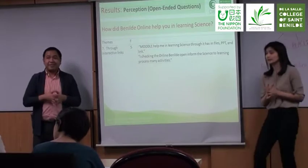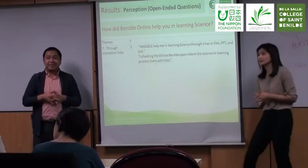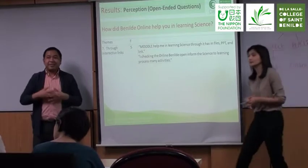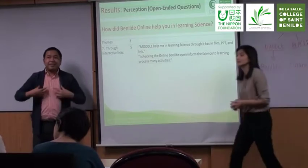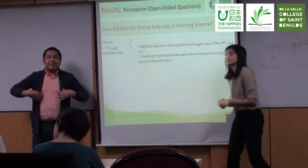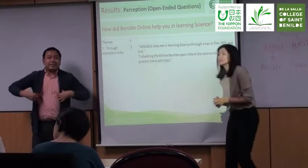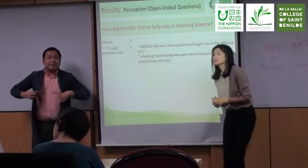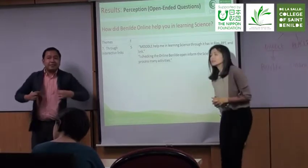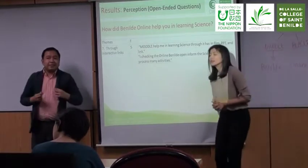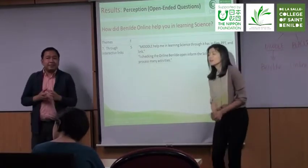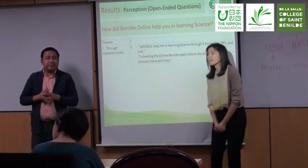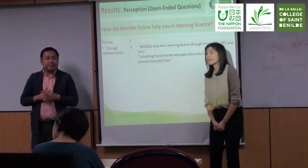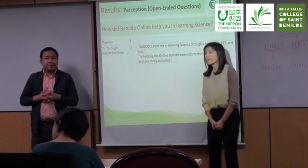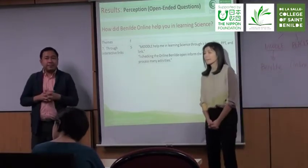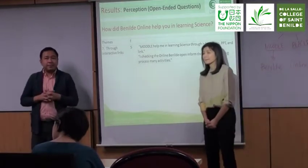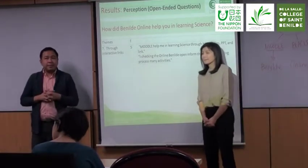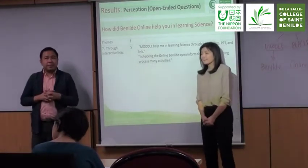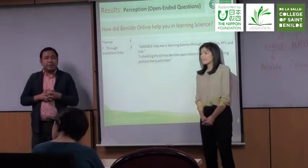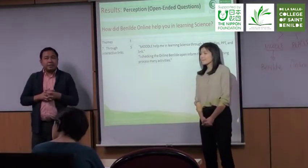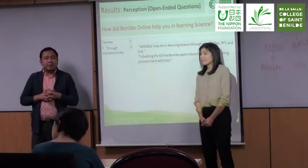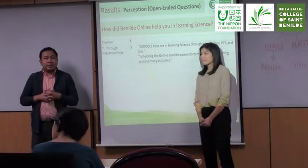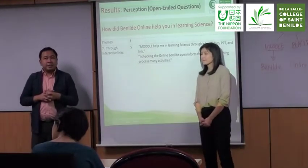Ako siya.